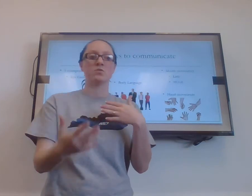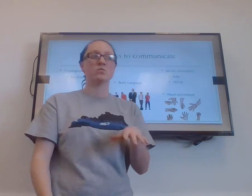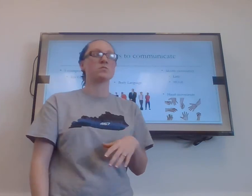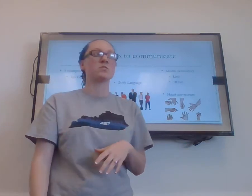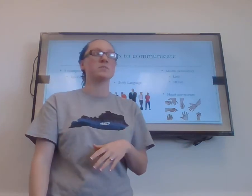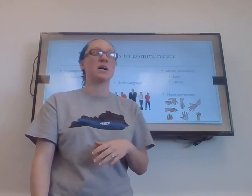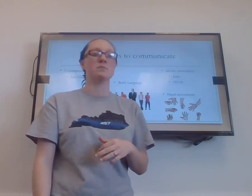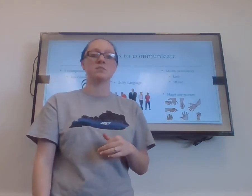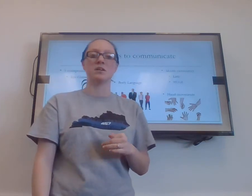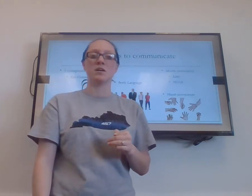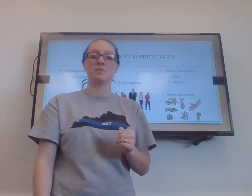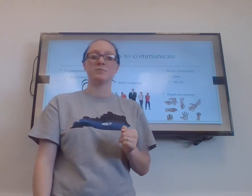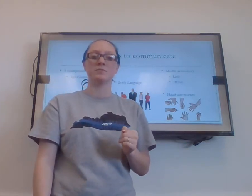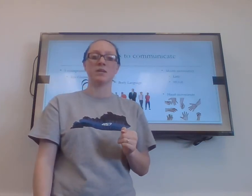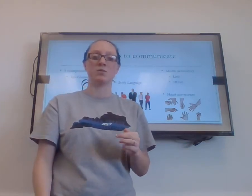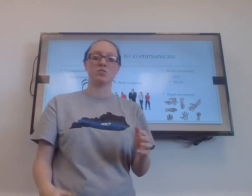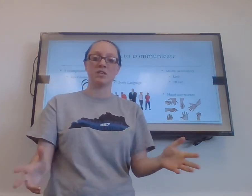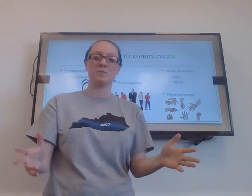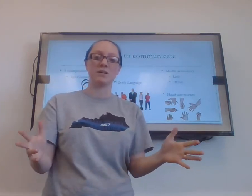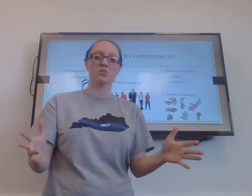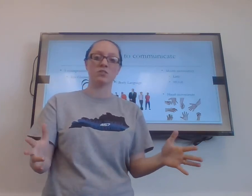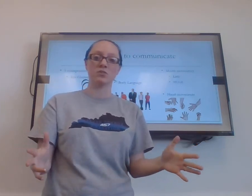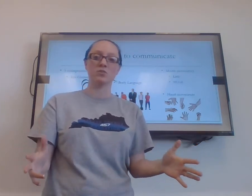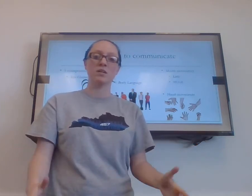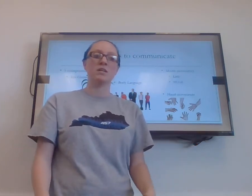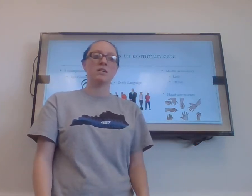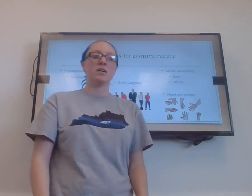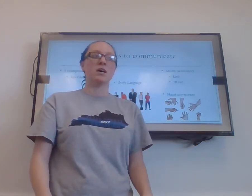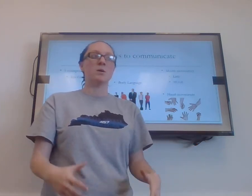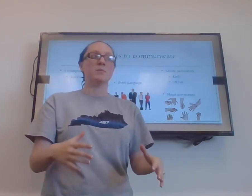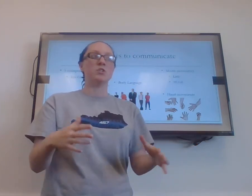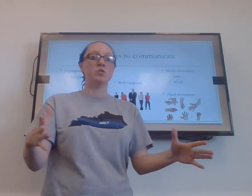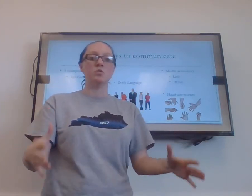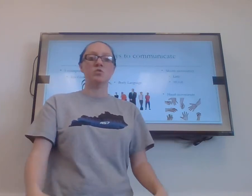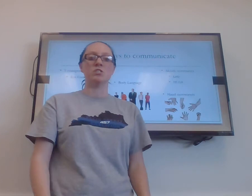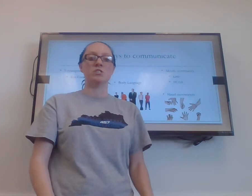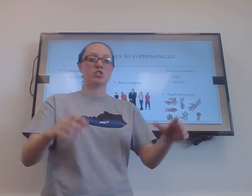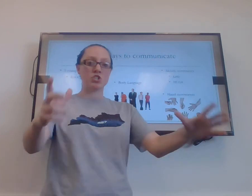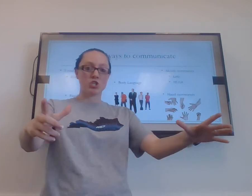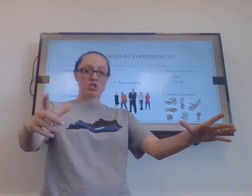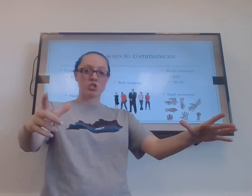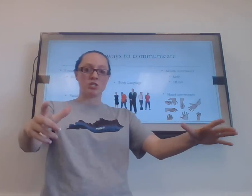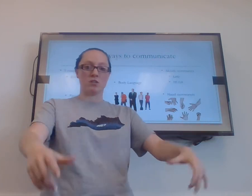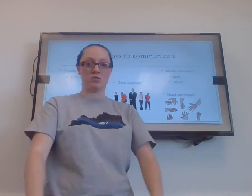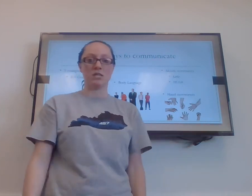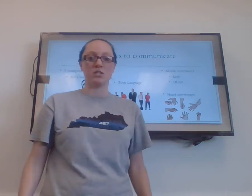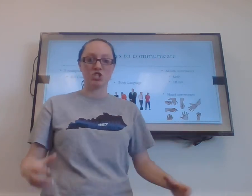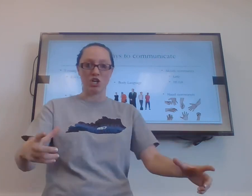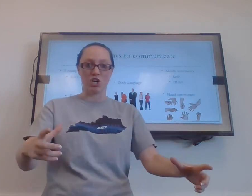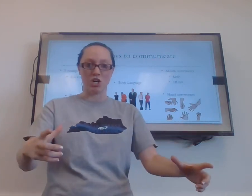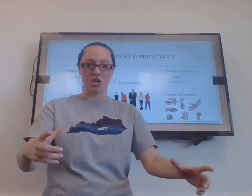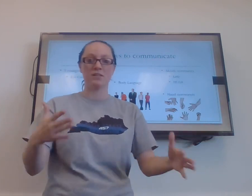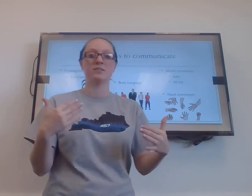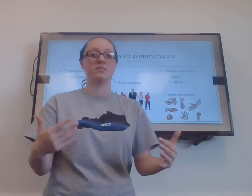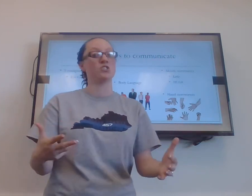vocals sometimes, like when you're saying big or little. Huge is, you say cha, the